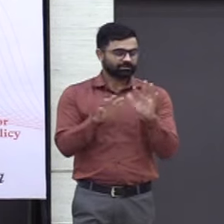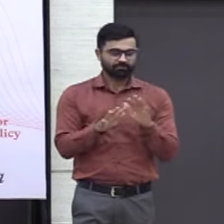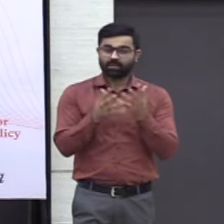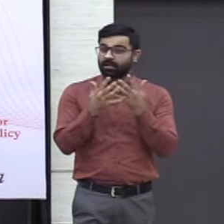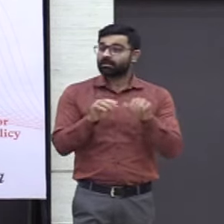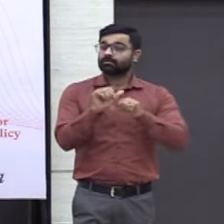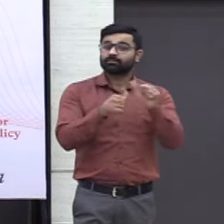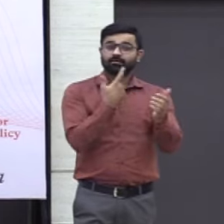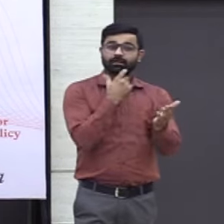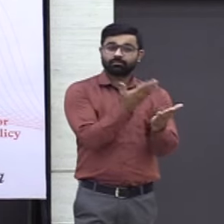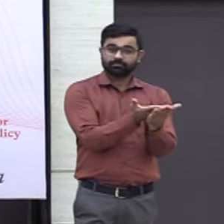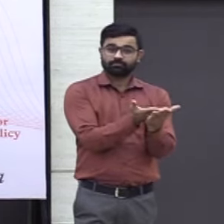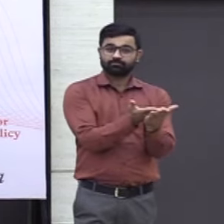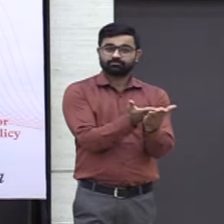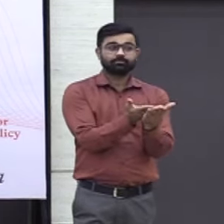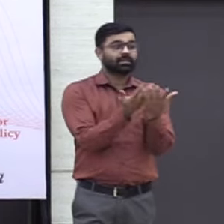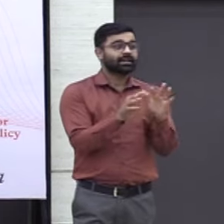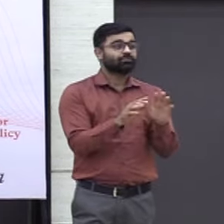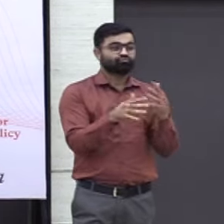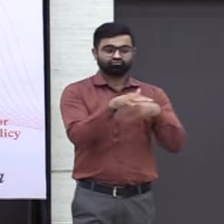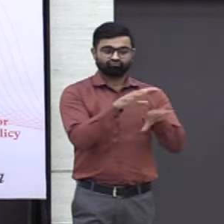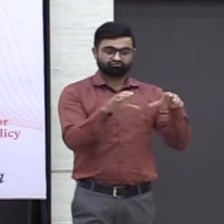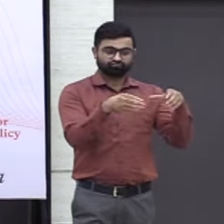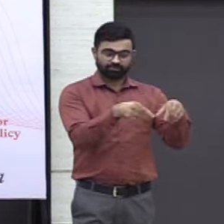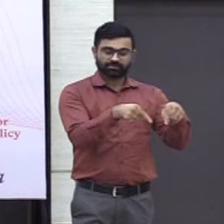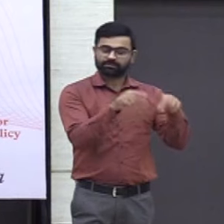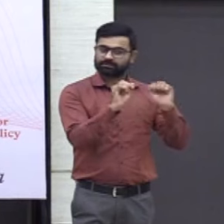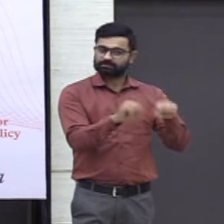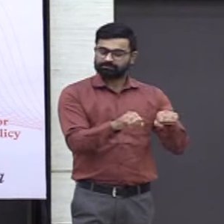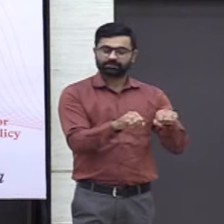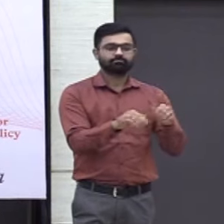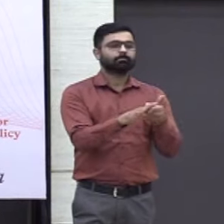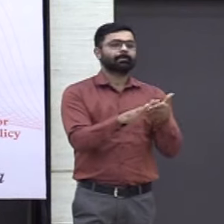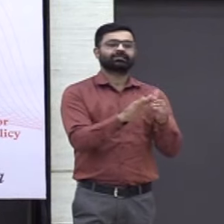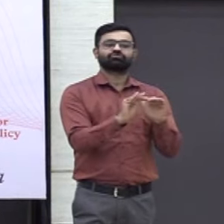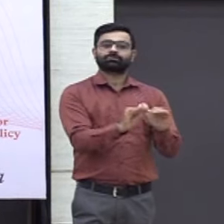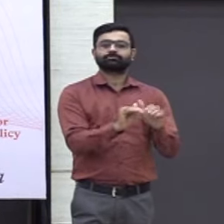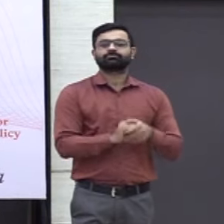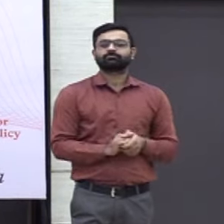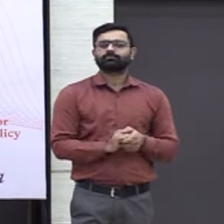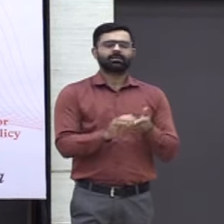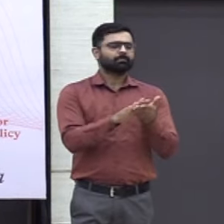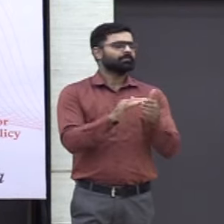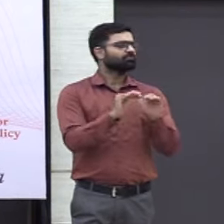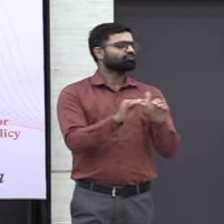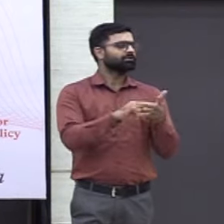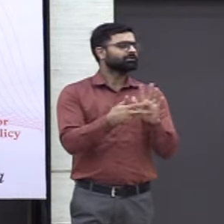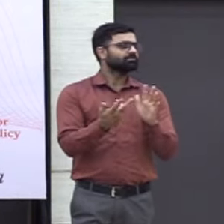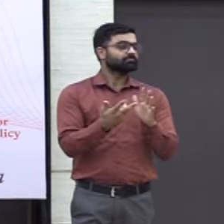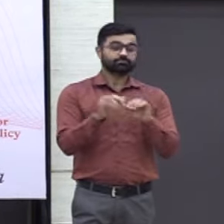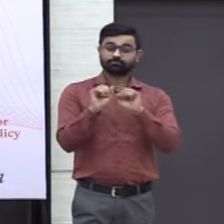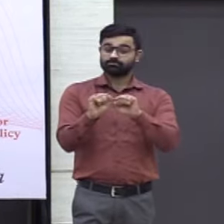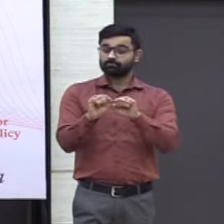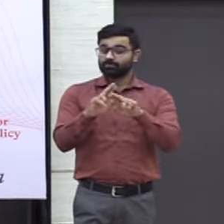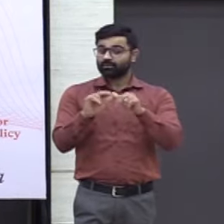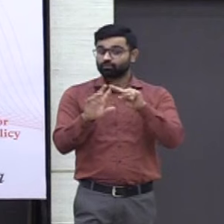Any procedure in any statute must be reasonable. What is reasonable depends on